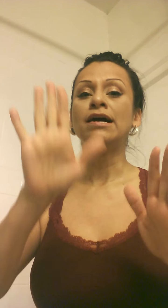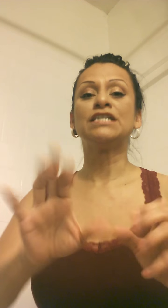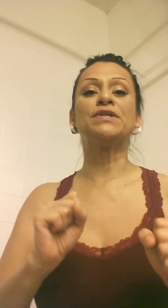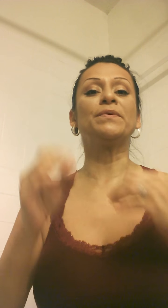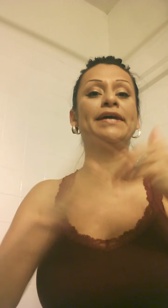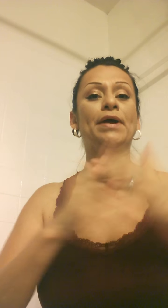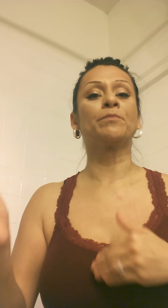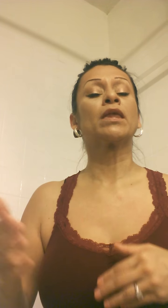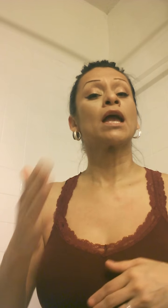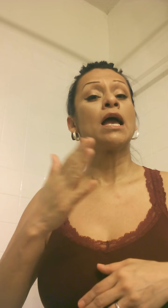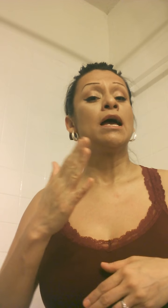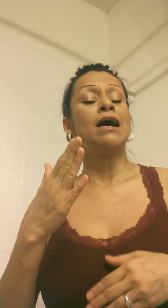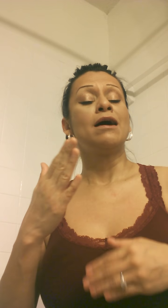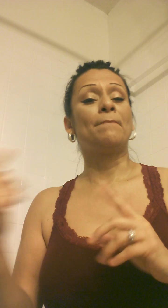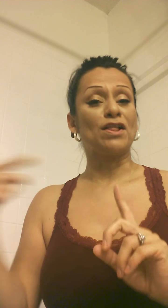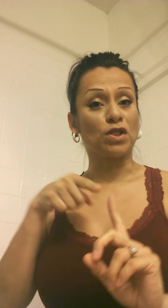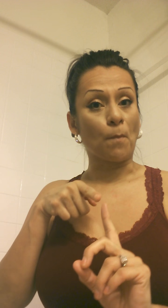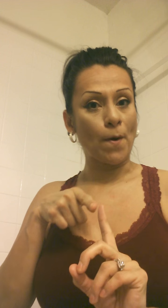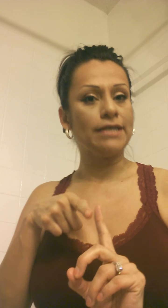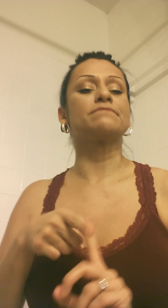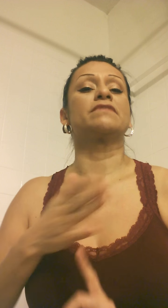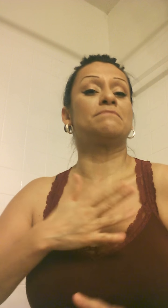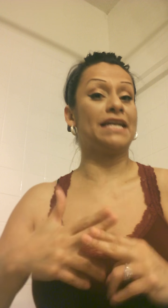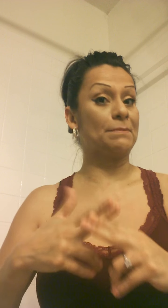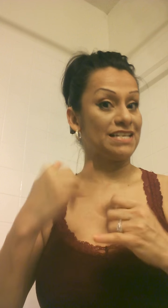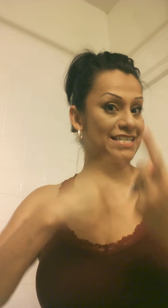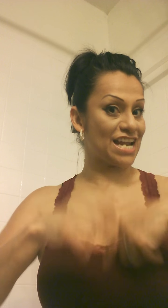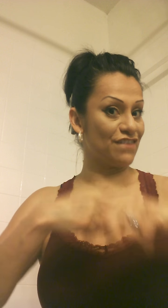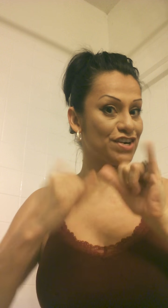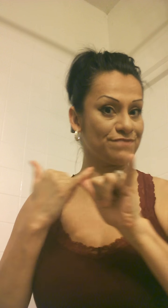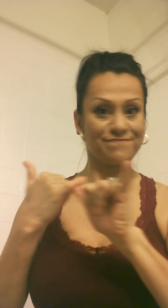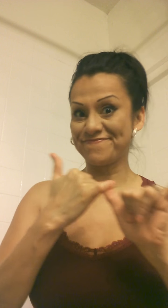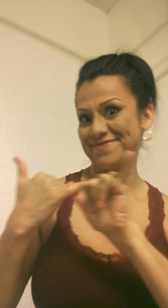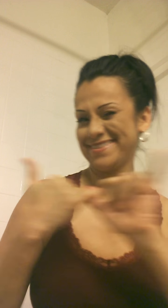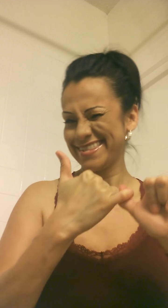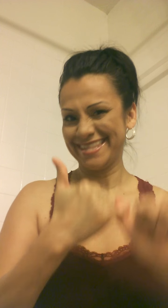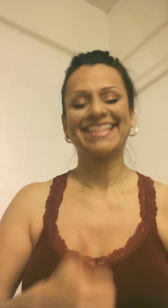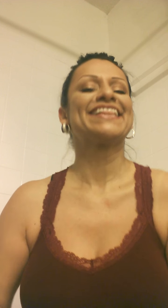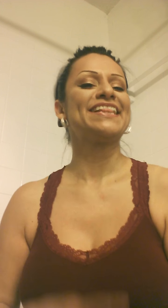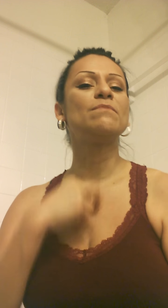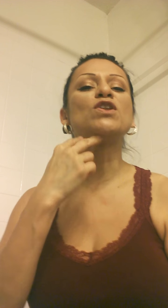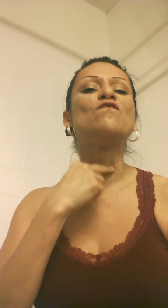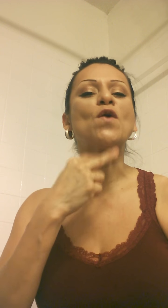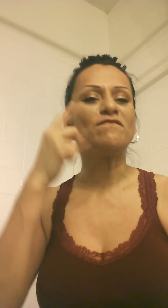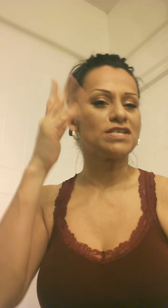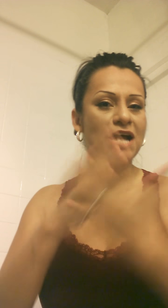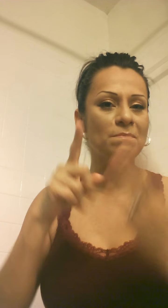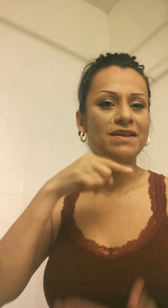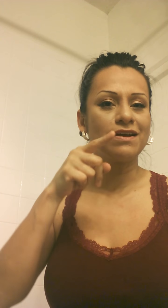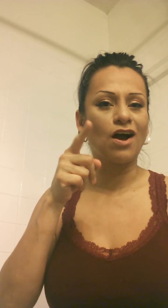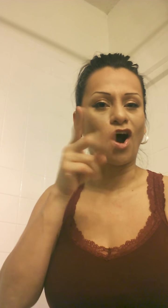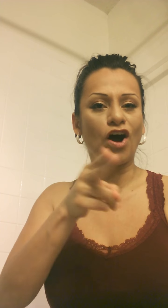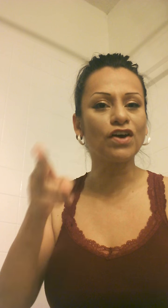So anyway, I'm the boy. My name is Jennifer. We're going to bring some hot